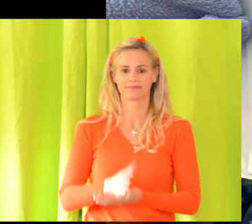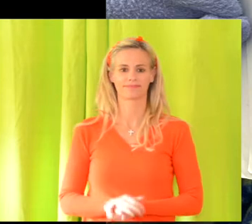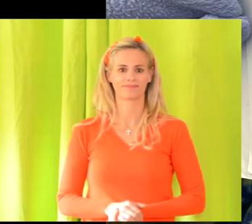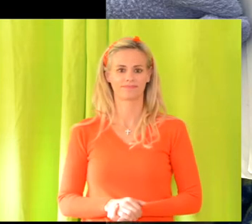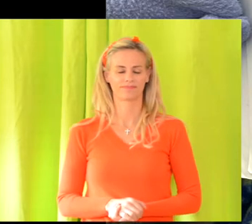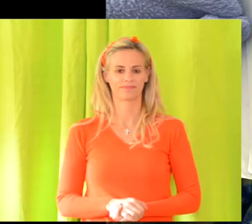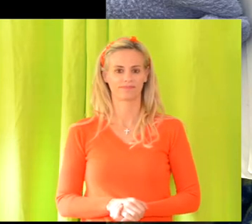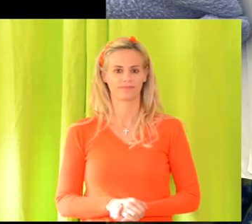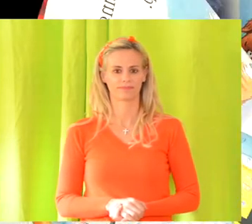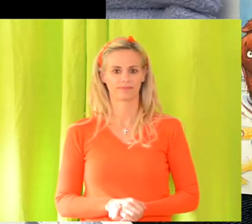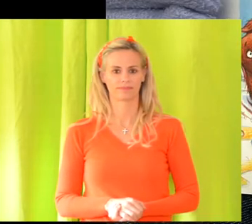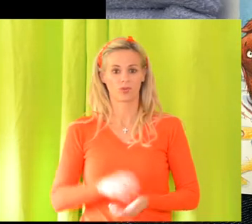stop.